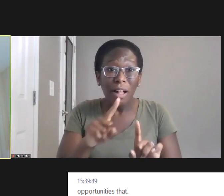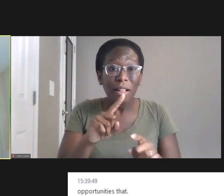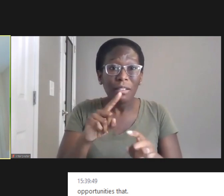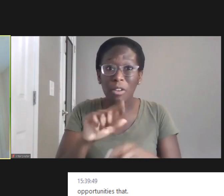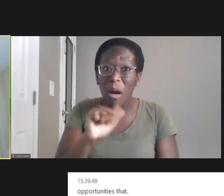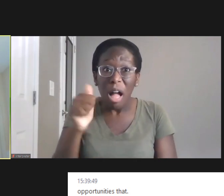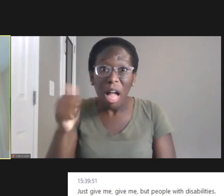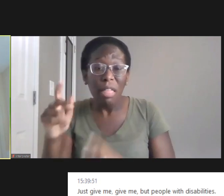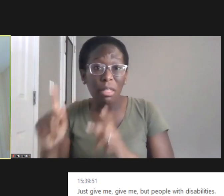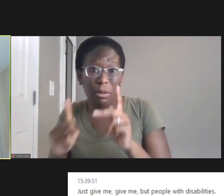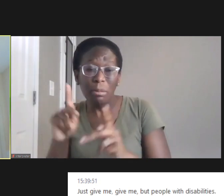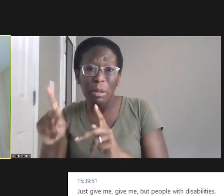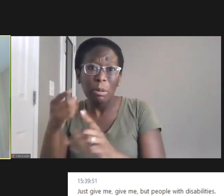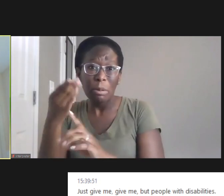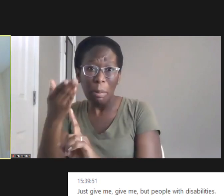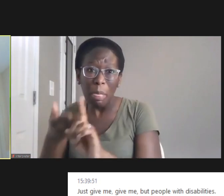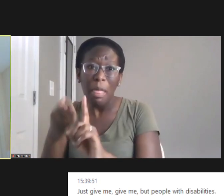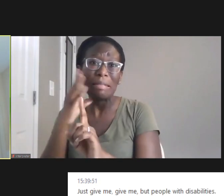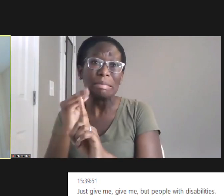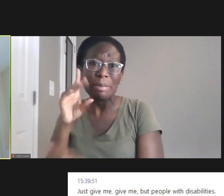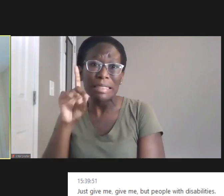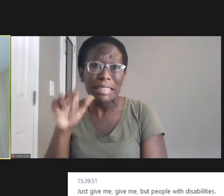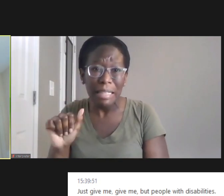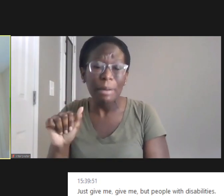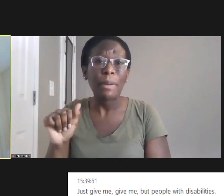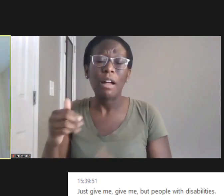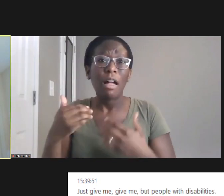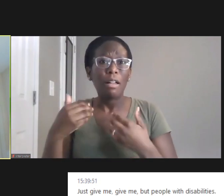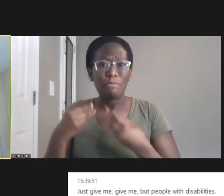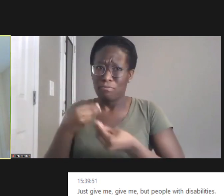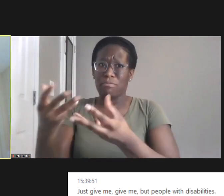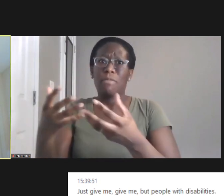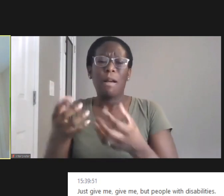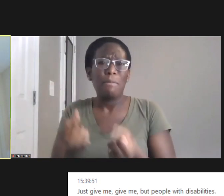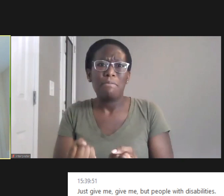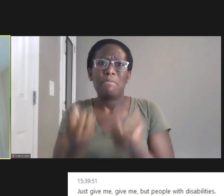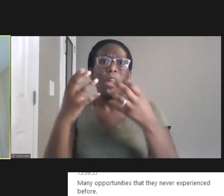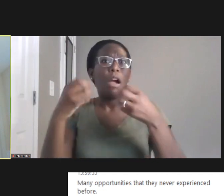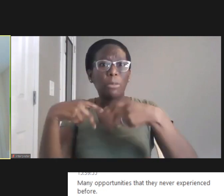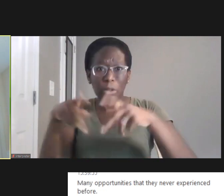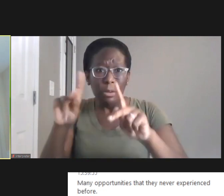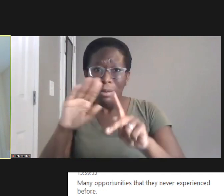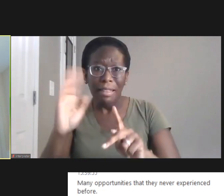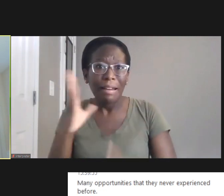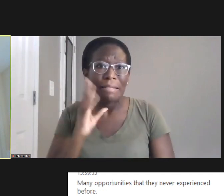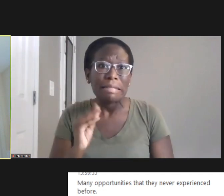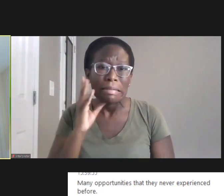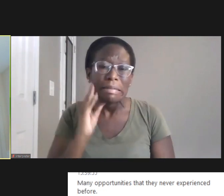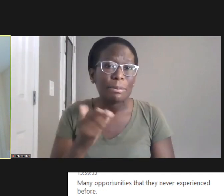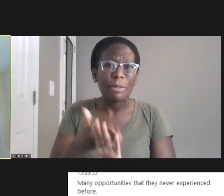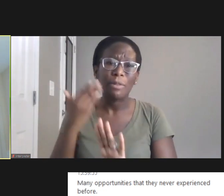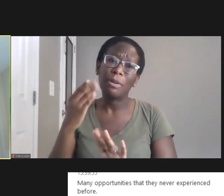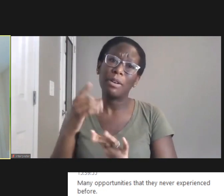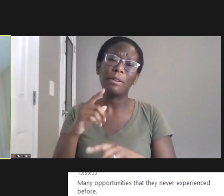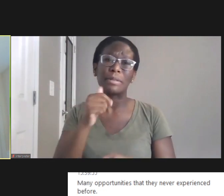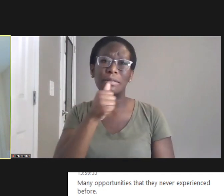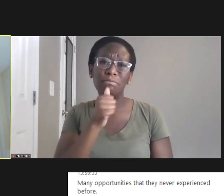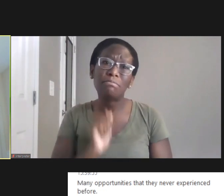many opportunities that they never experienced before. And they go through so